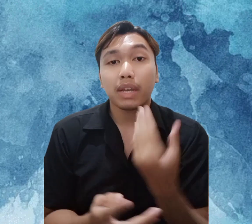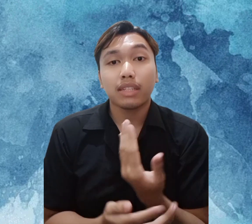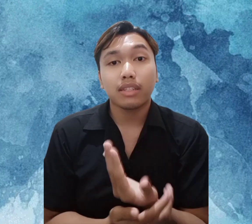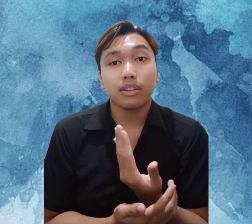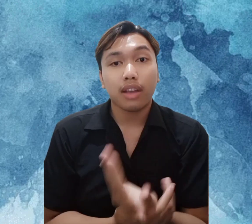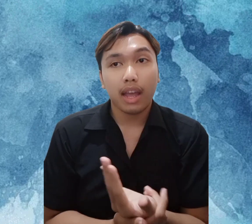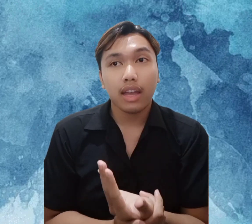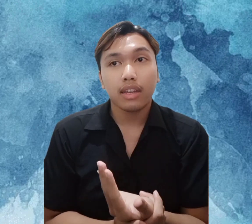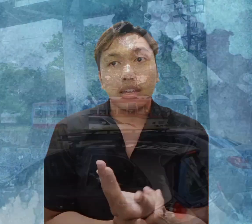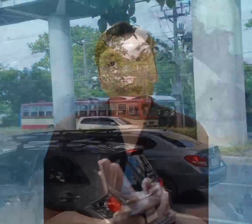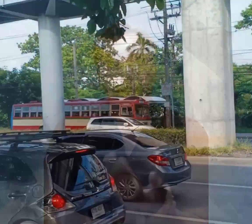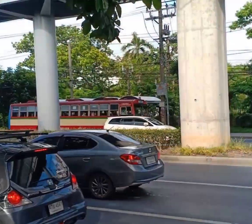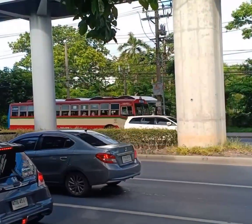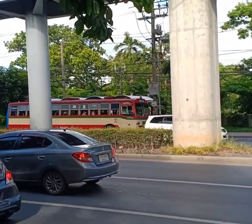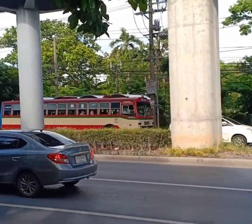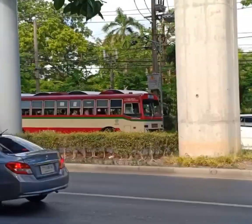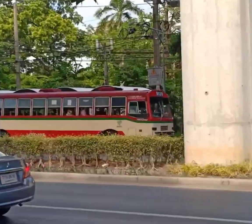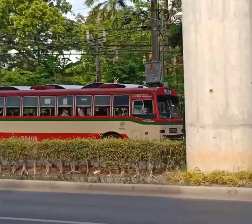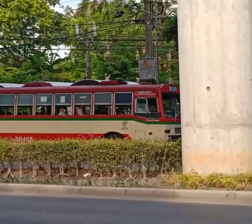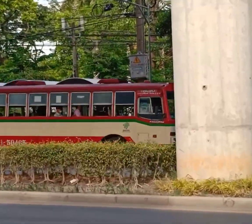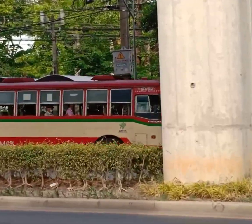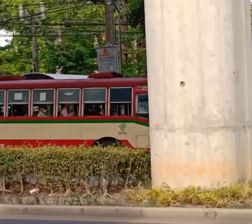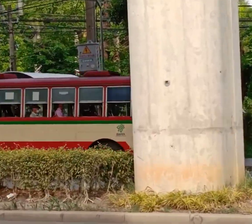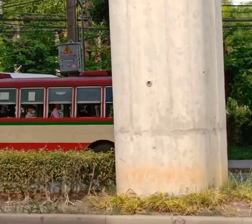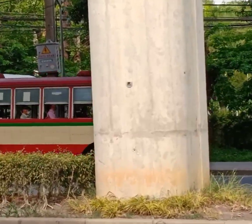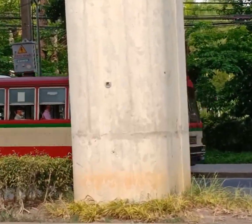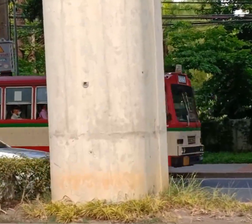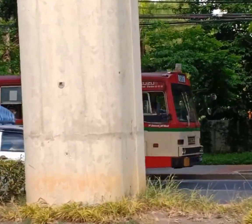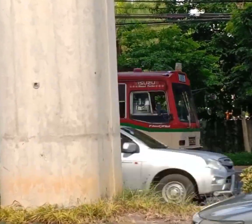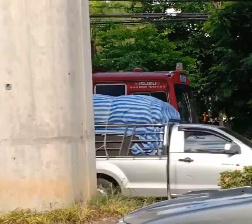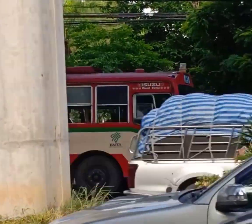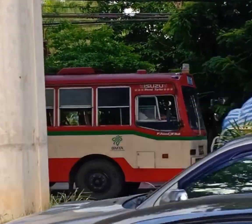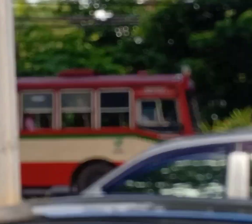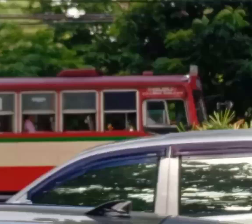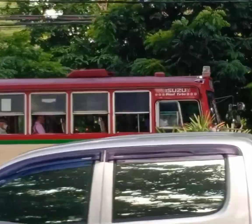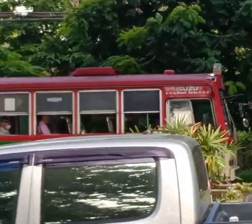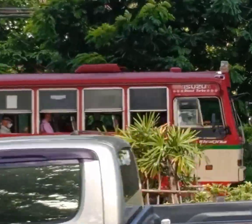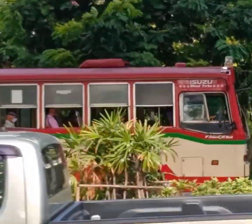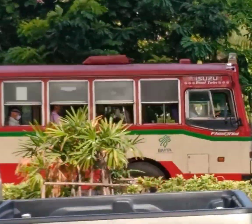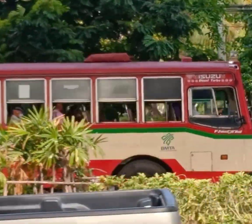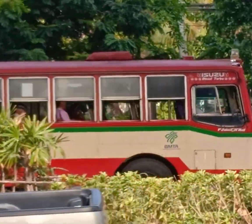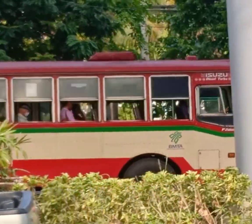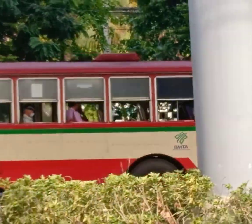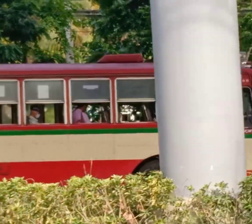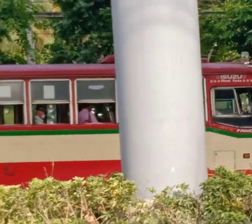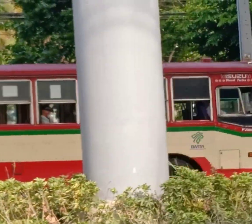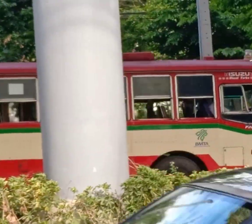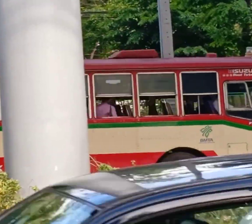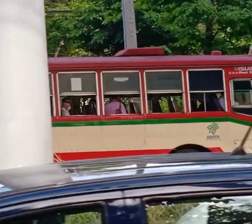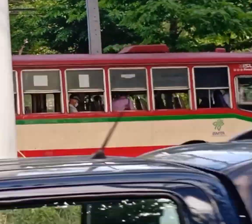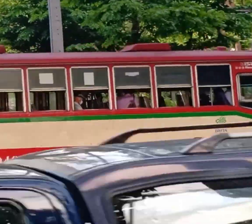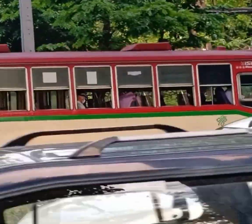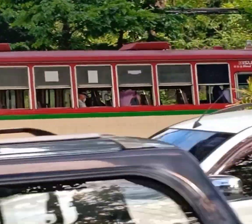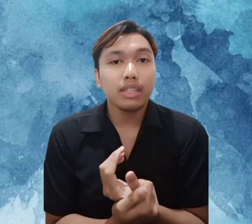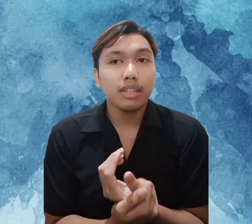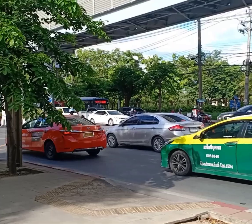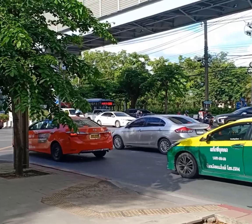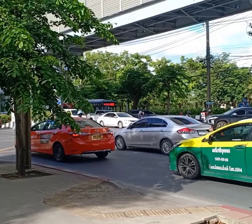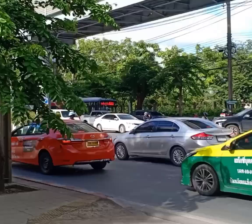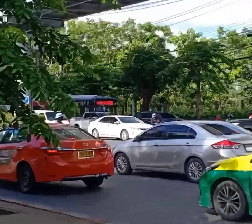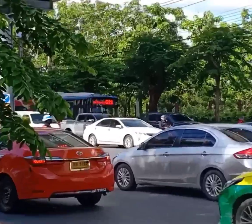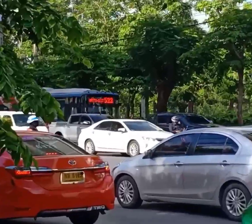the passenger car and the note is T439 and the 156 and the 2 and air